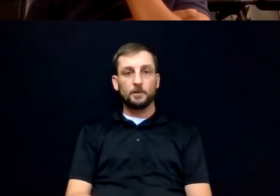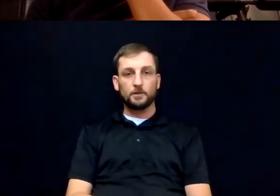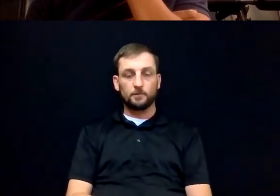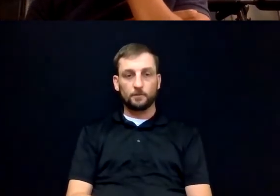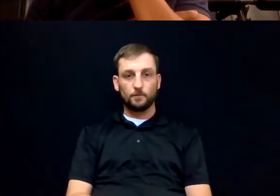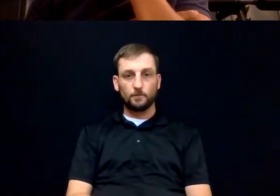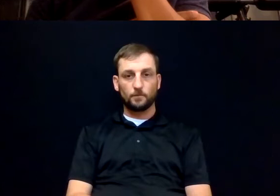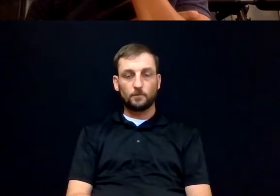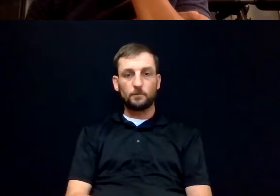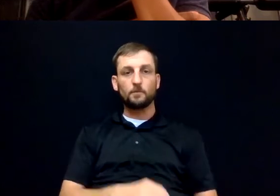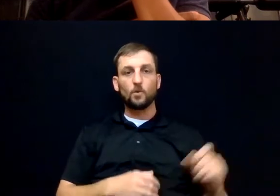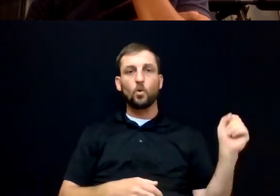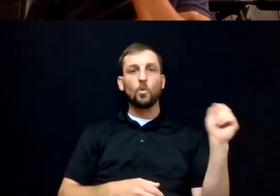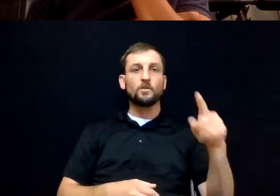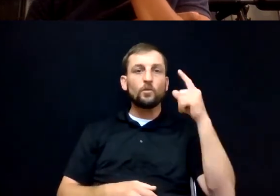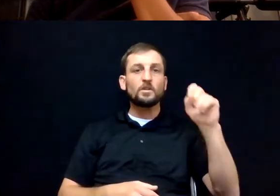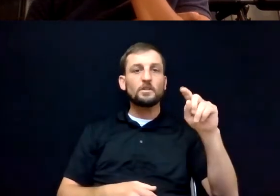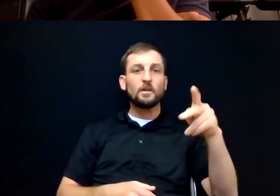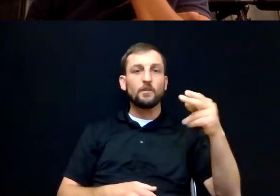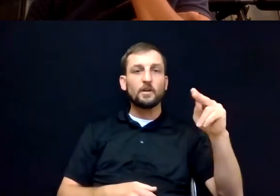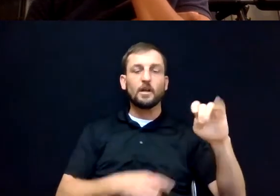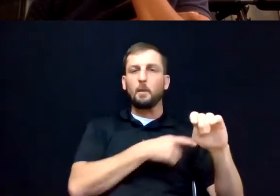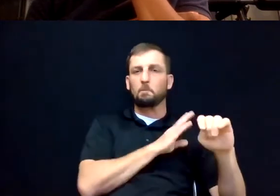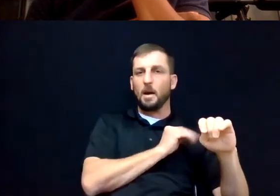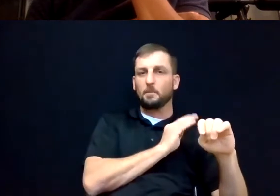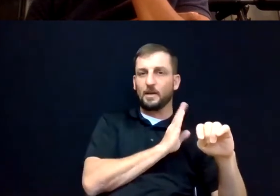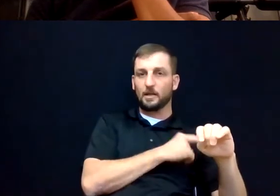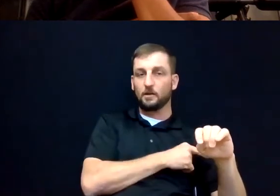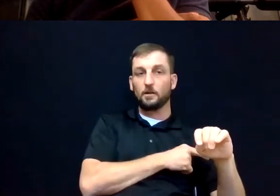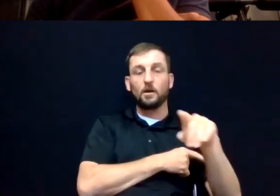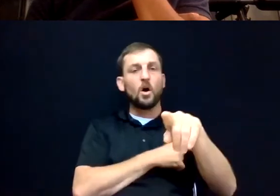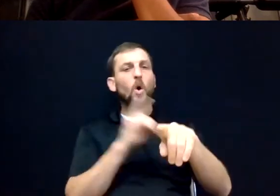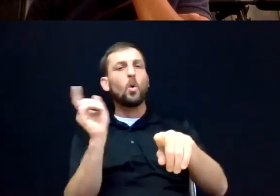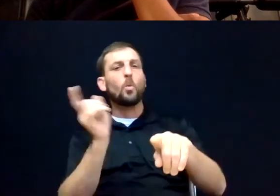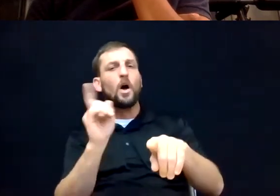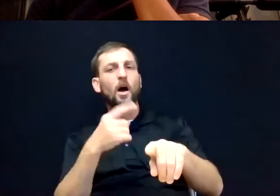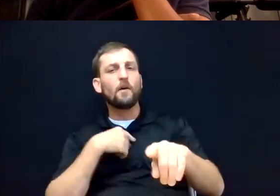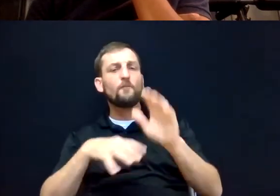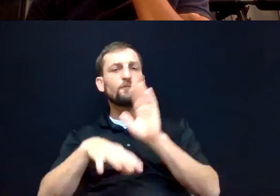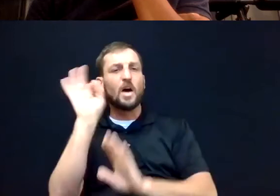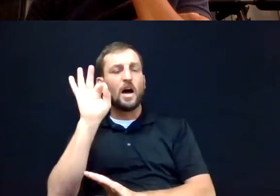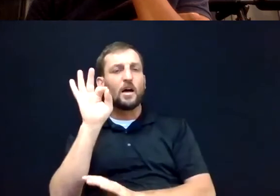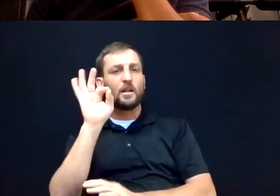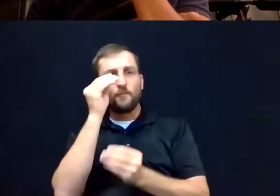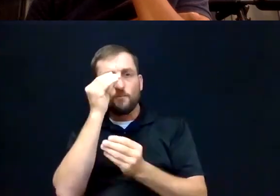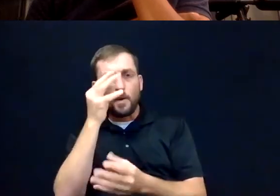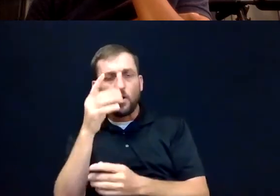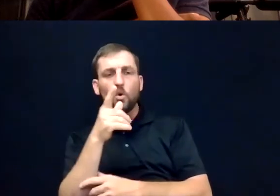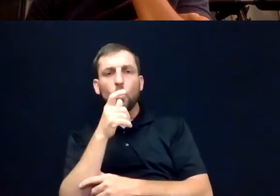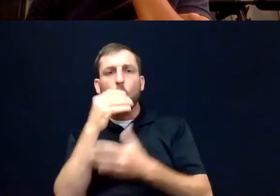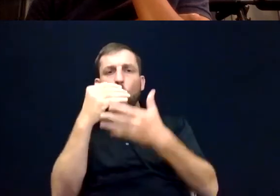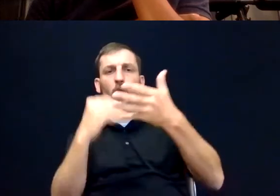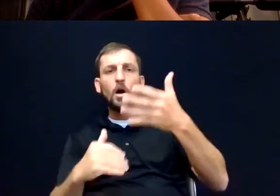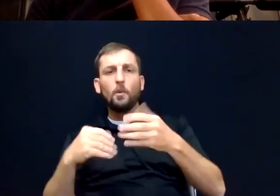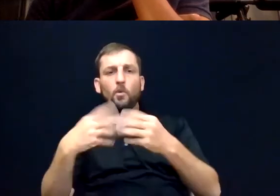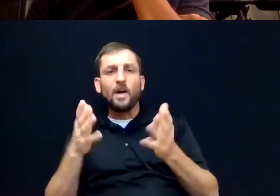I have a question for Stephanie. Stephanie, where can we find the information of the providers